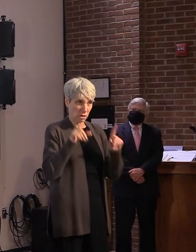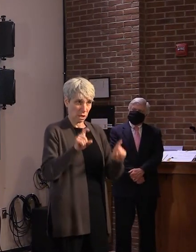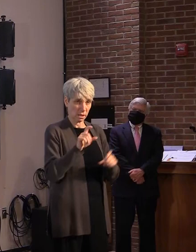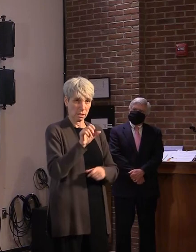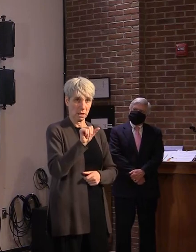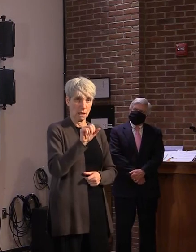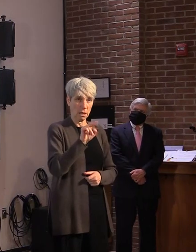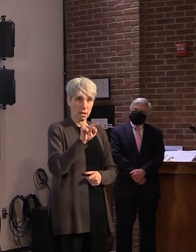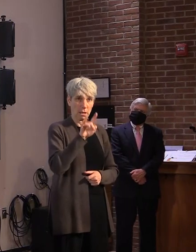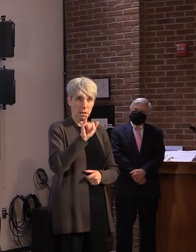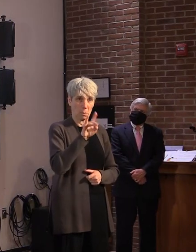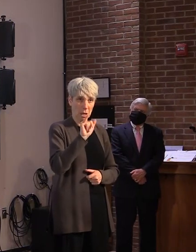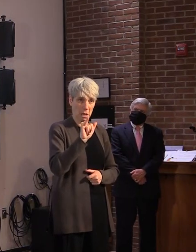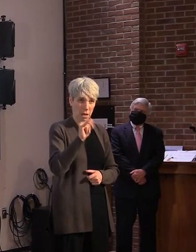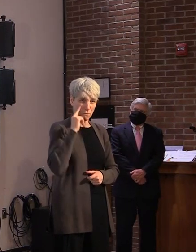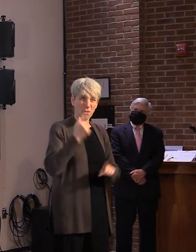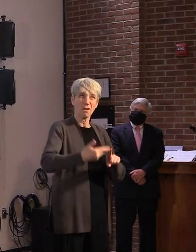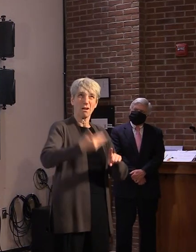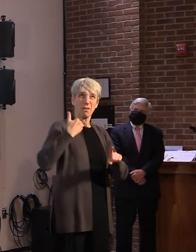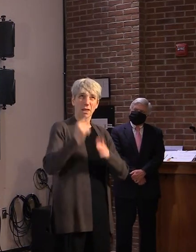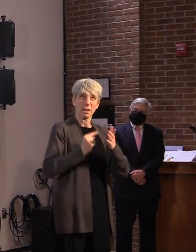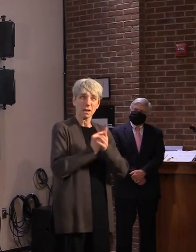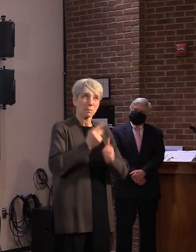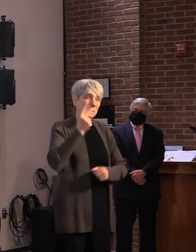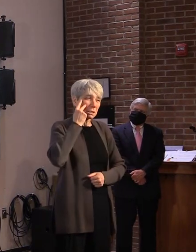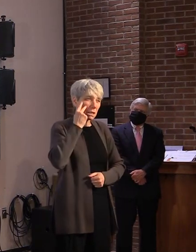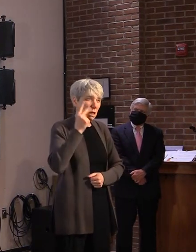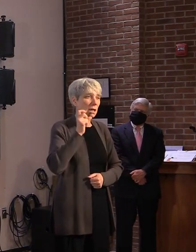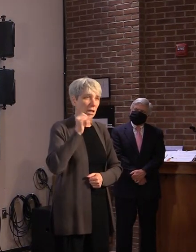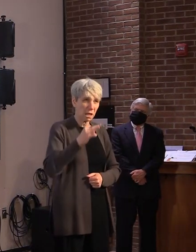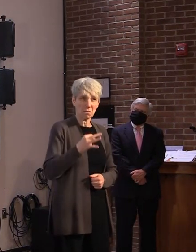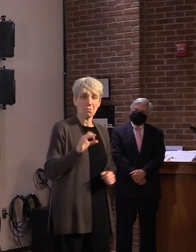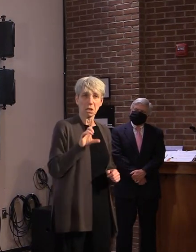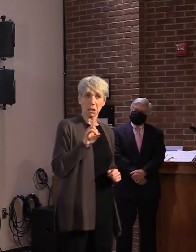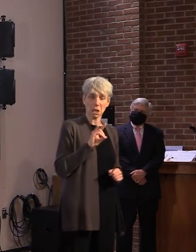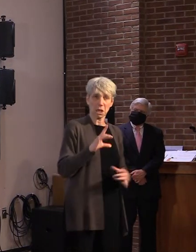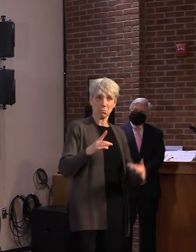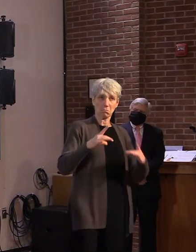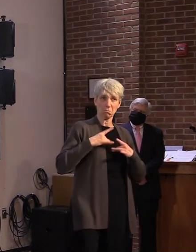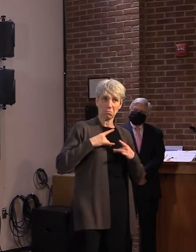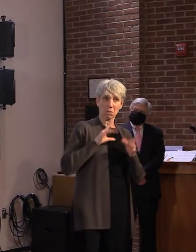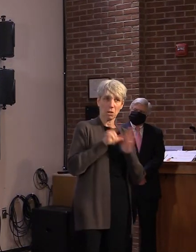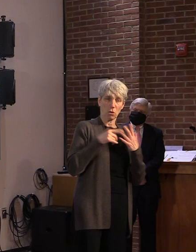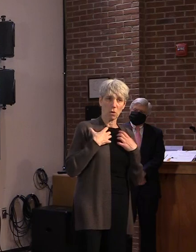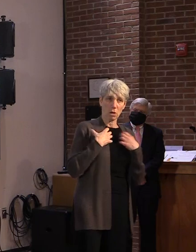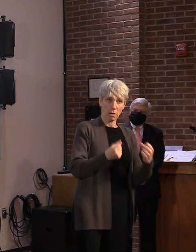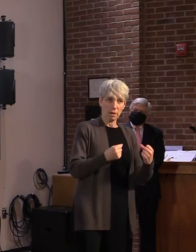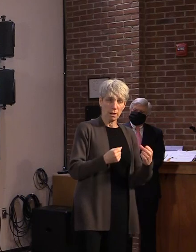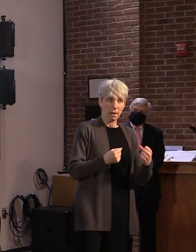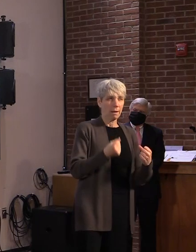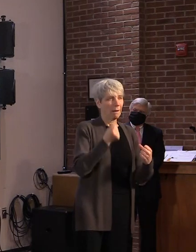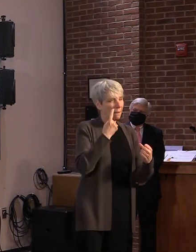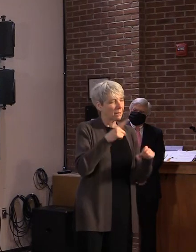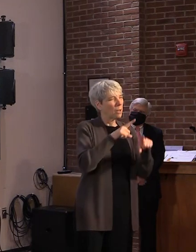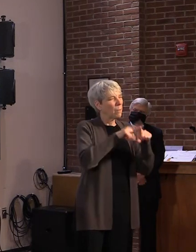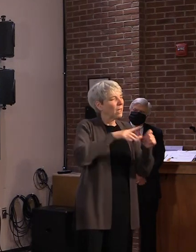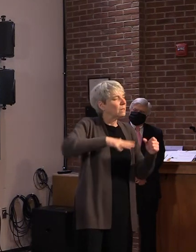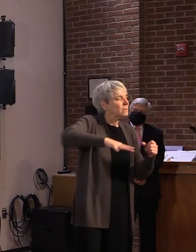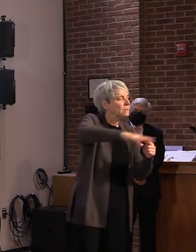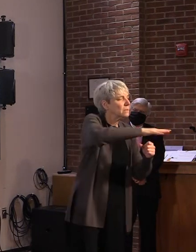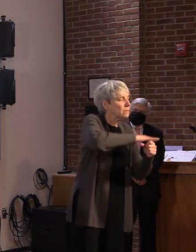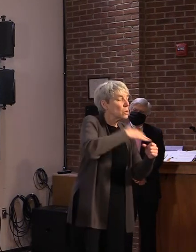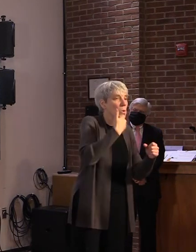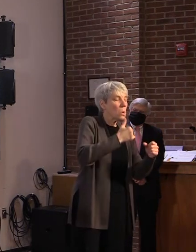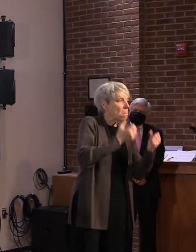to how much of the virus is circulating in the community at the time that you're worried about. And all along, I've been